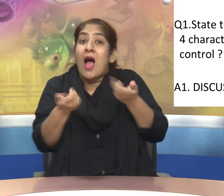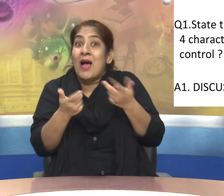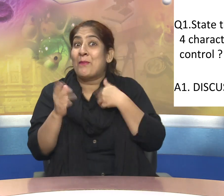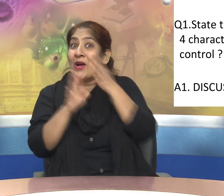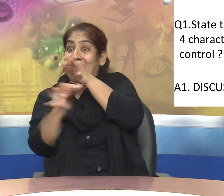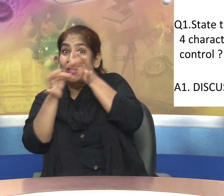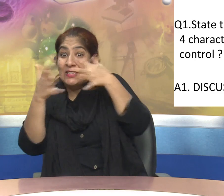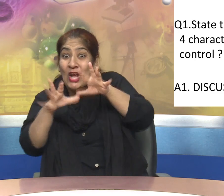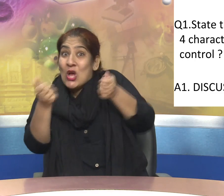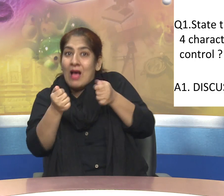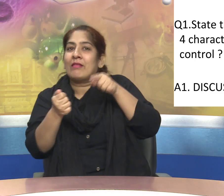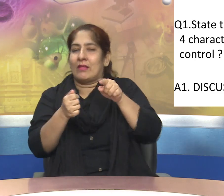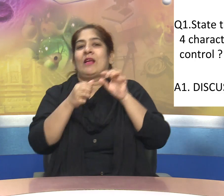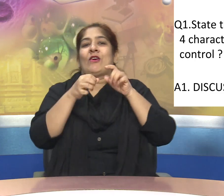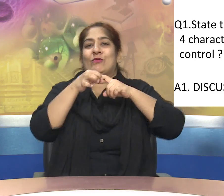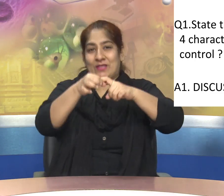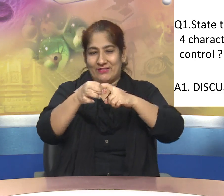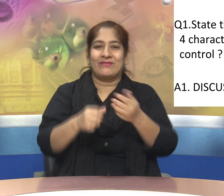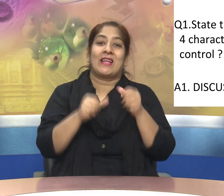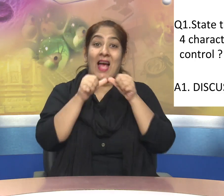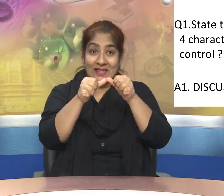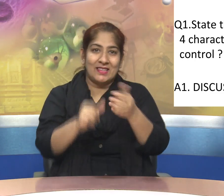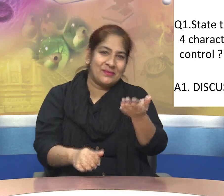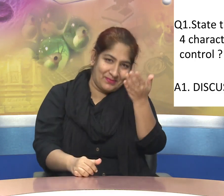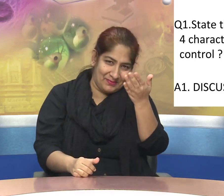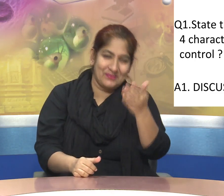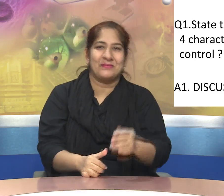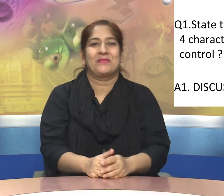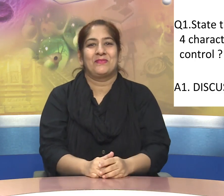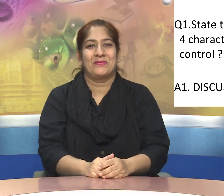four characteristics of the control. The answer has been discussed in the video.